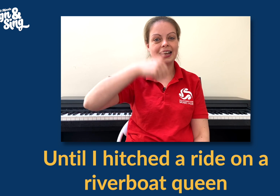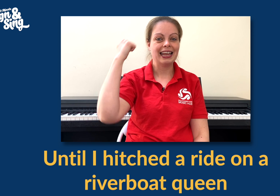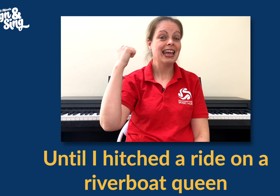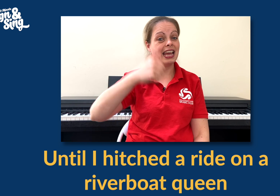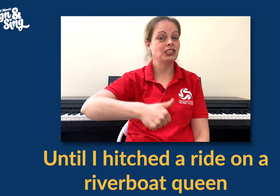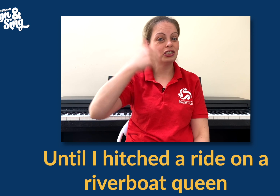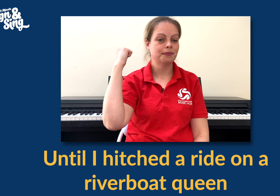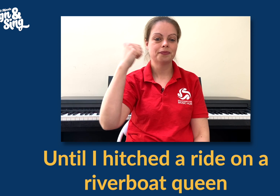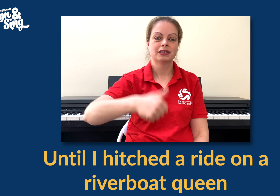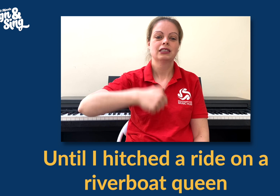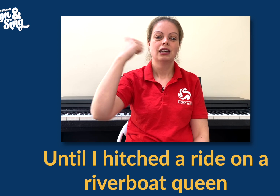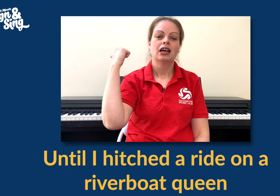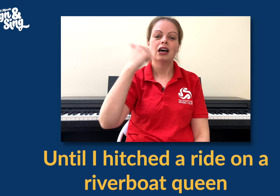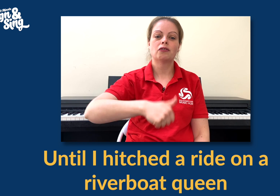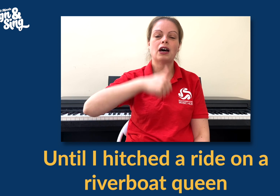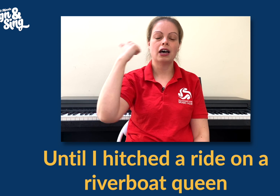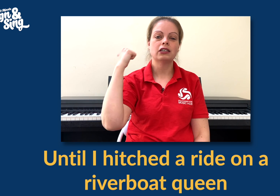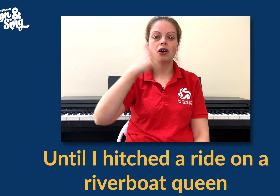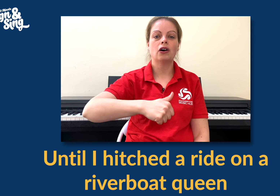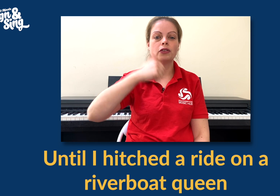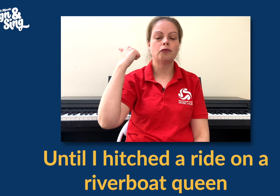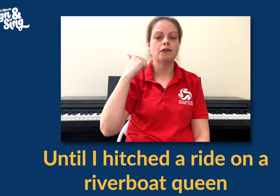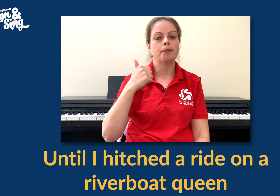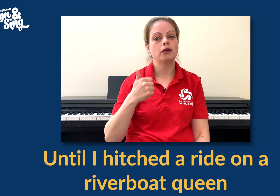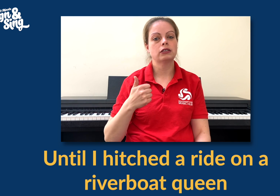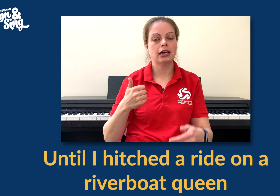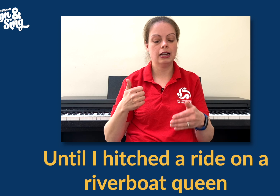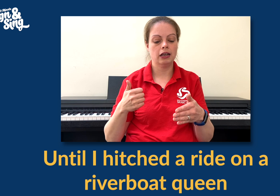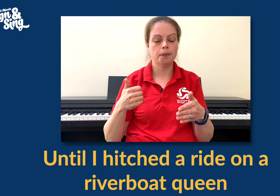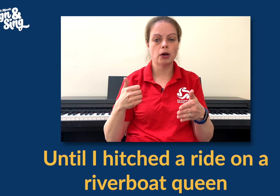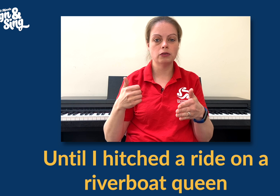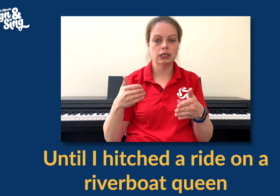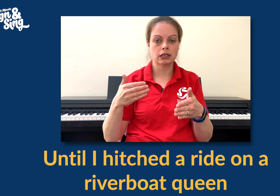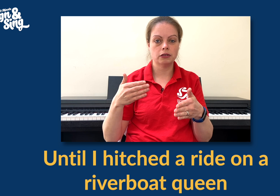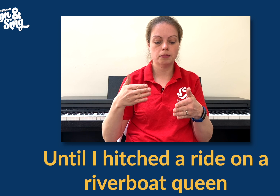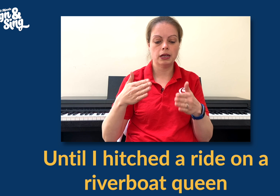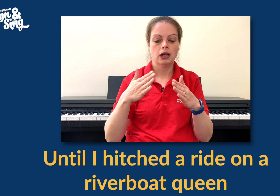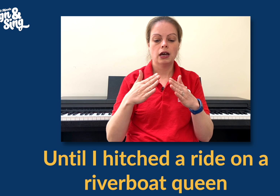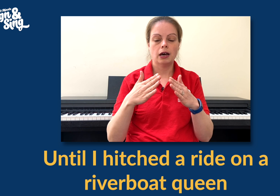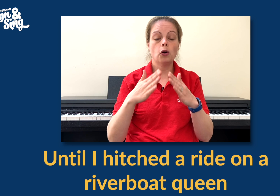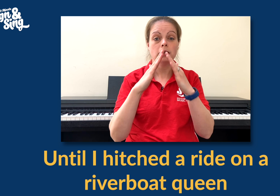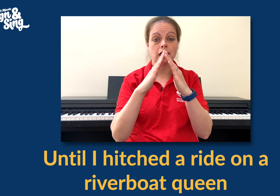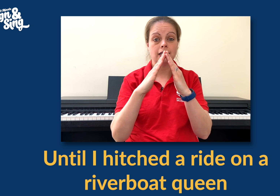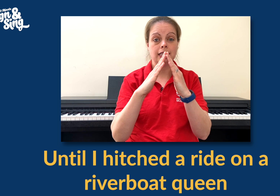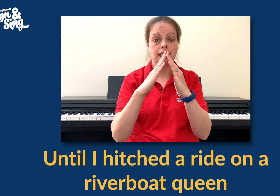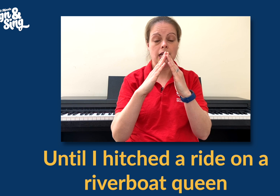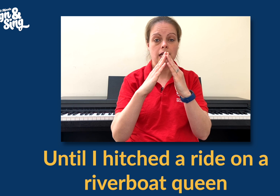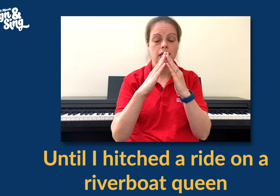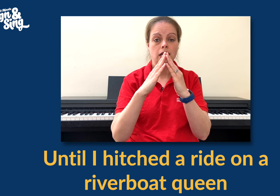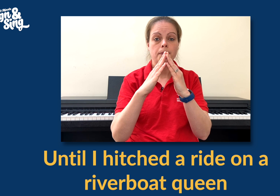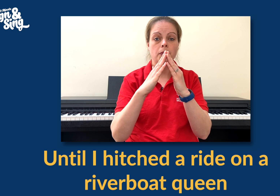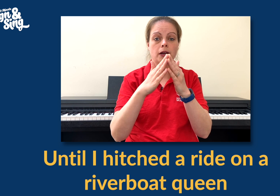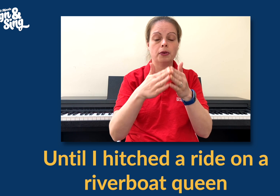Until I hitched a ride on the riverboat, and then boat is going to be almost like our